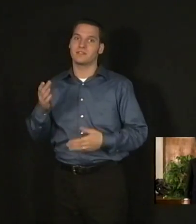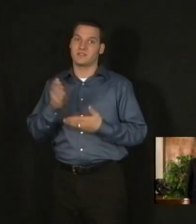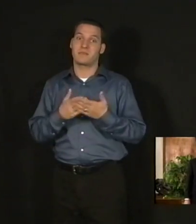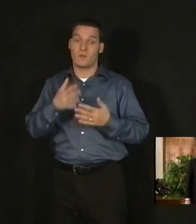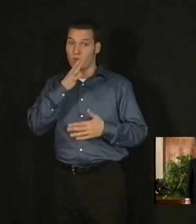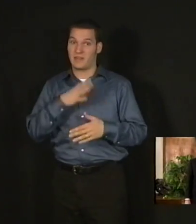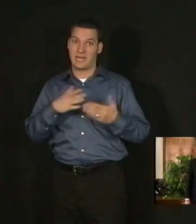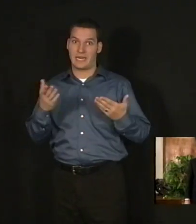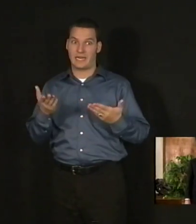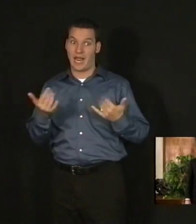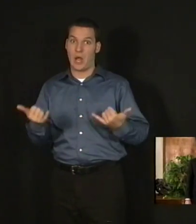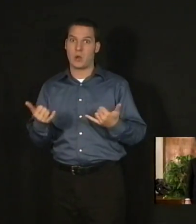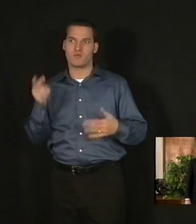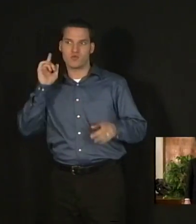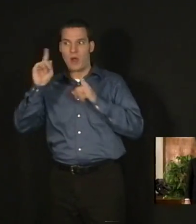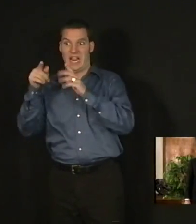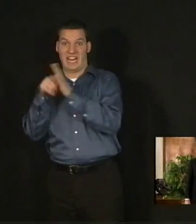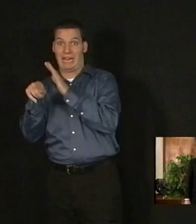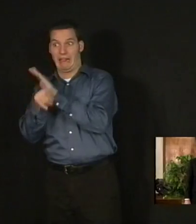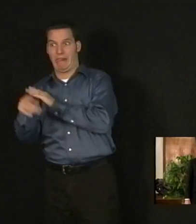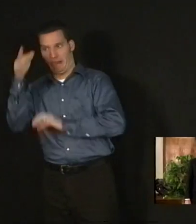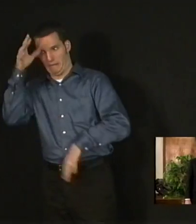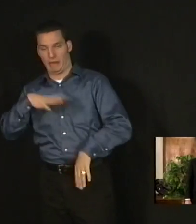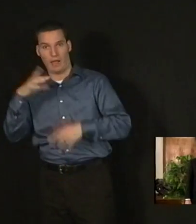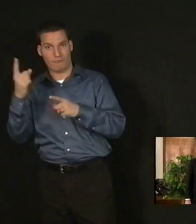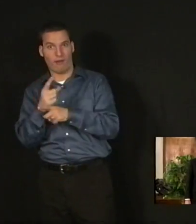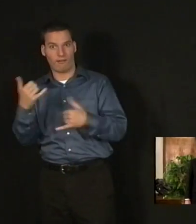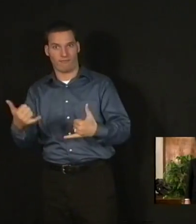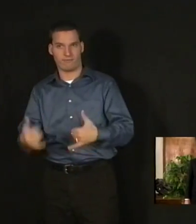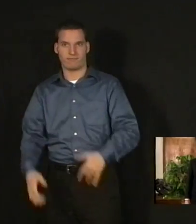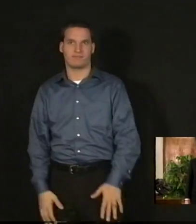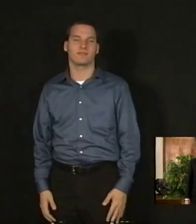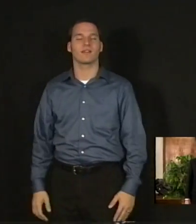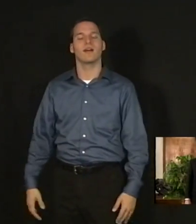Some of these feminazis would go kill him, wouldn't they?